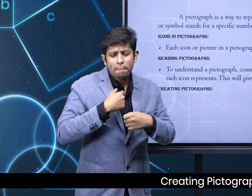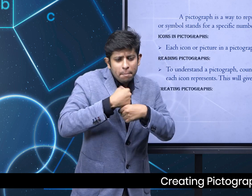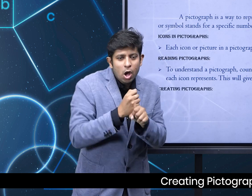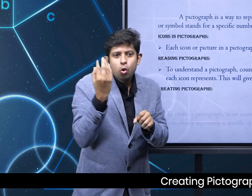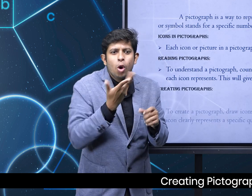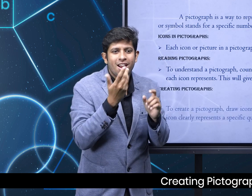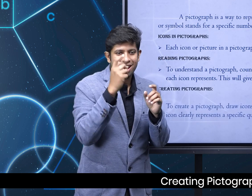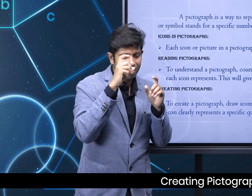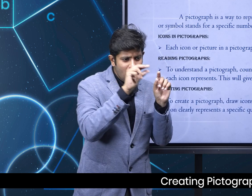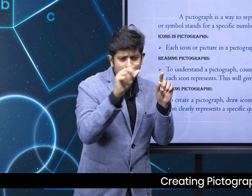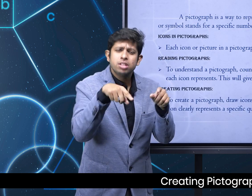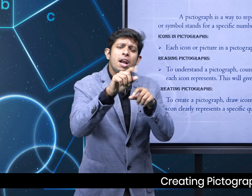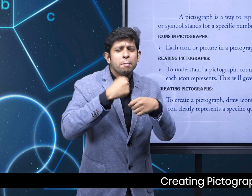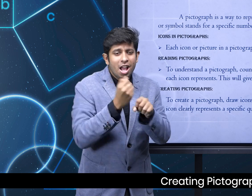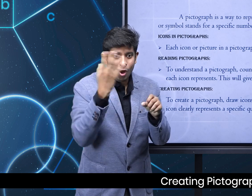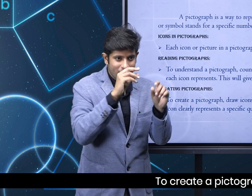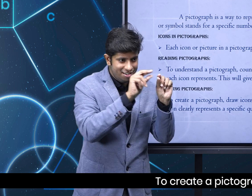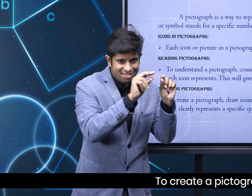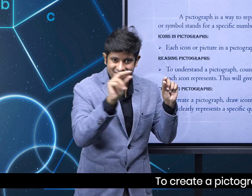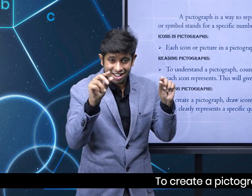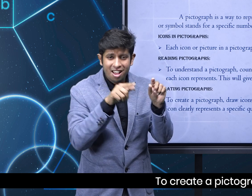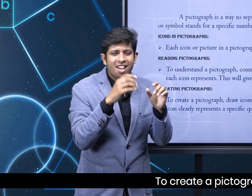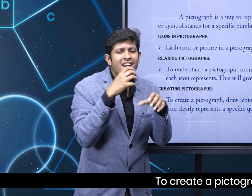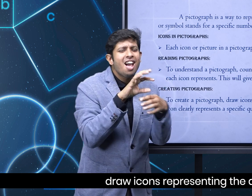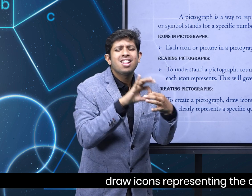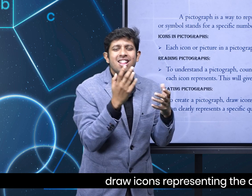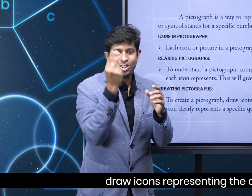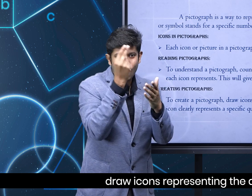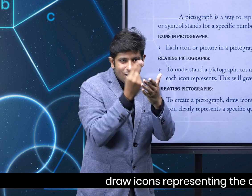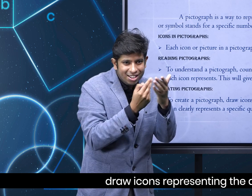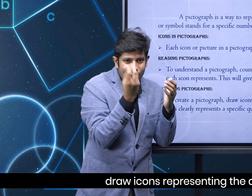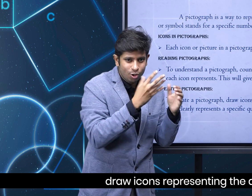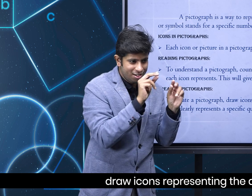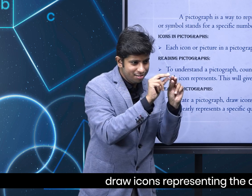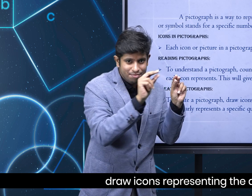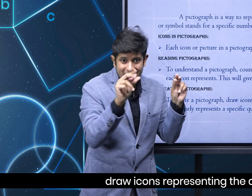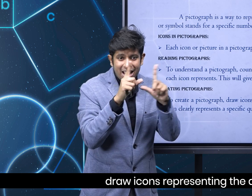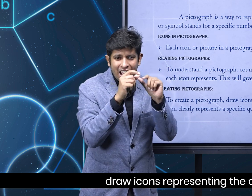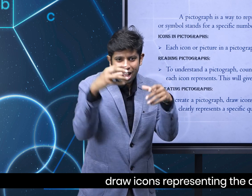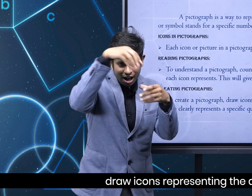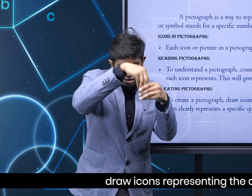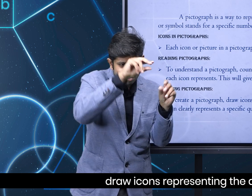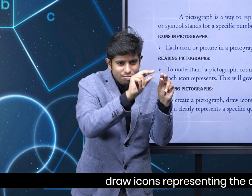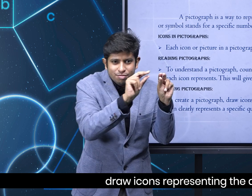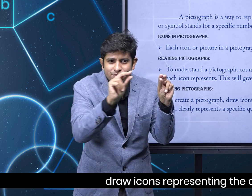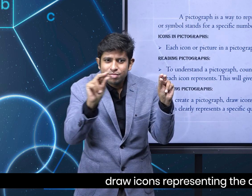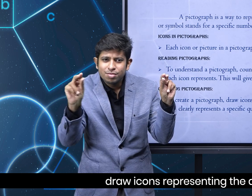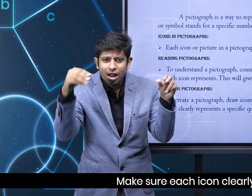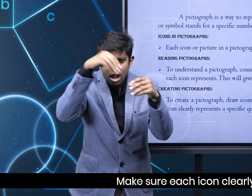Creating pictographs. To create a pictograph, draw icons representing the data you have. Make